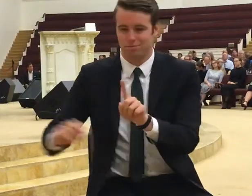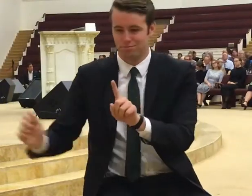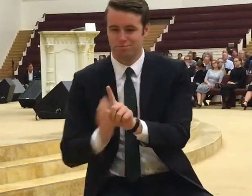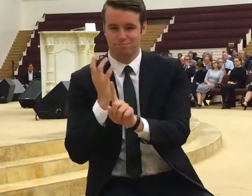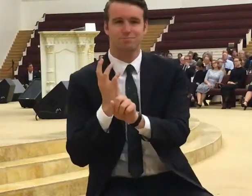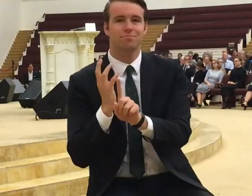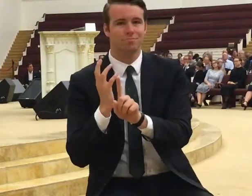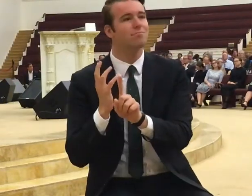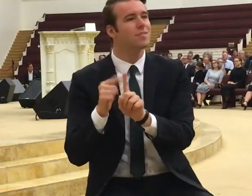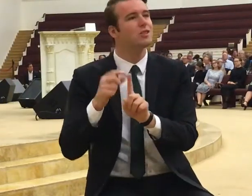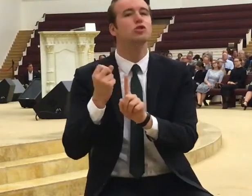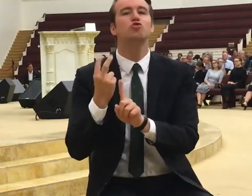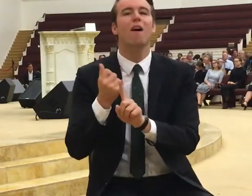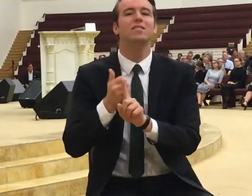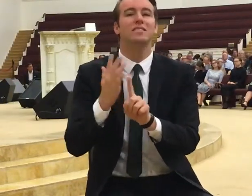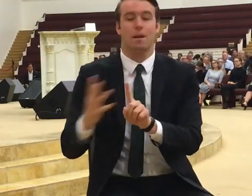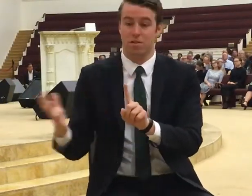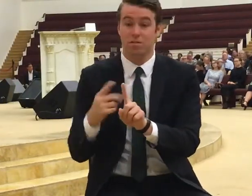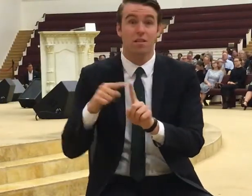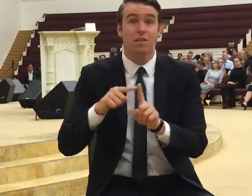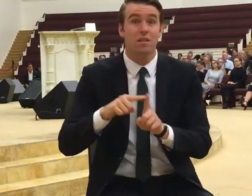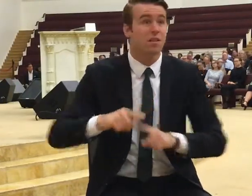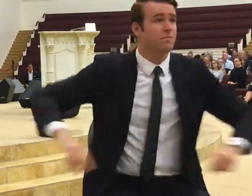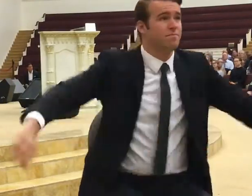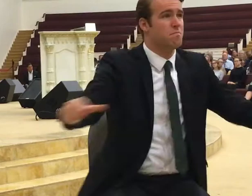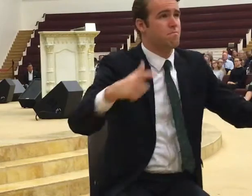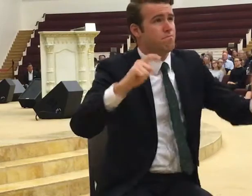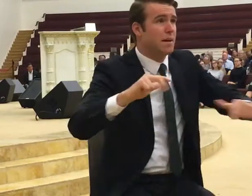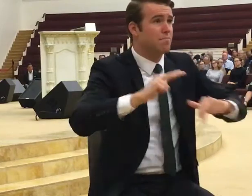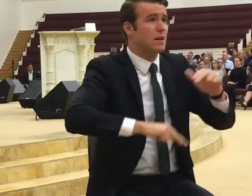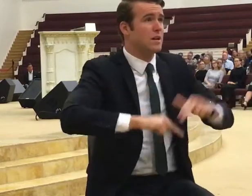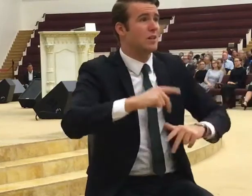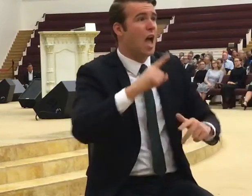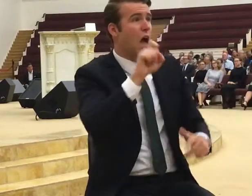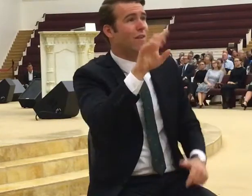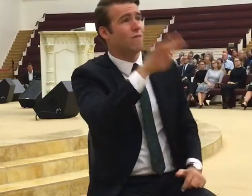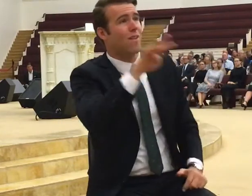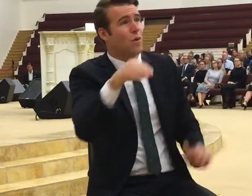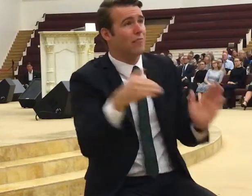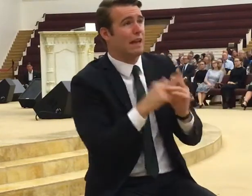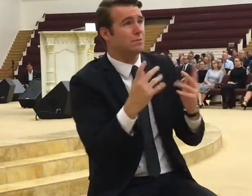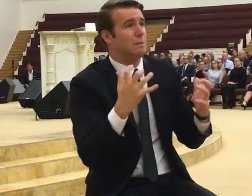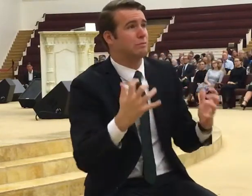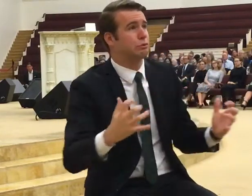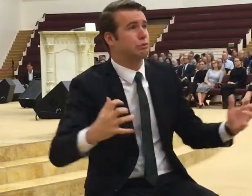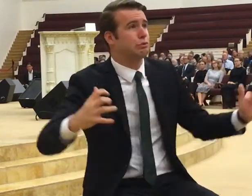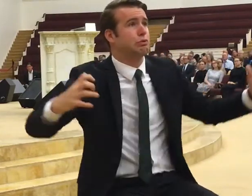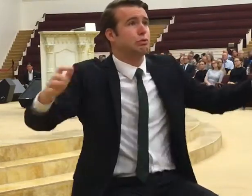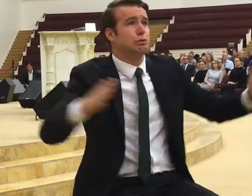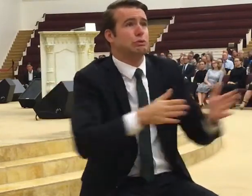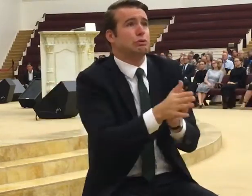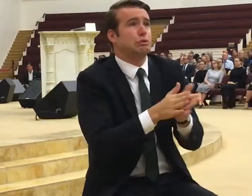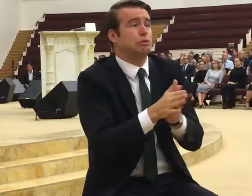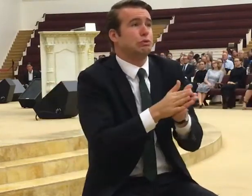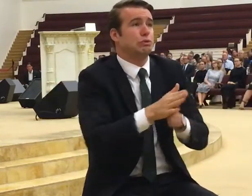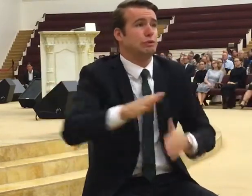12 disciples. He didn't go get a convention hall. He didn't need 144,000.